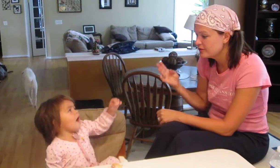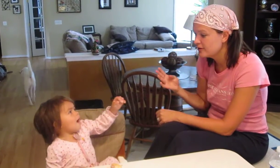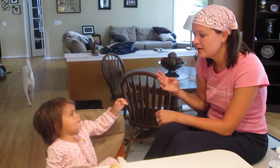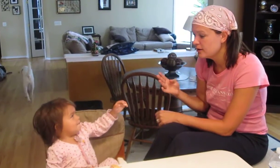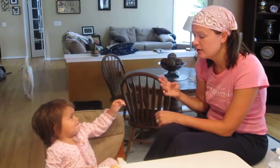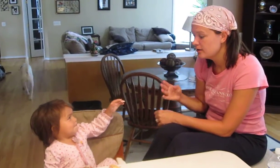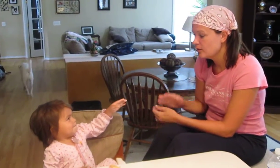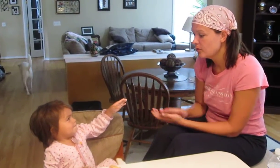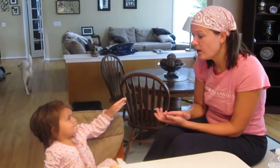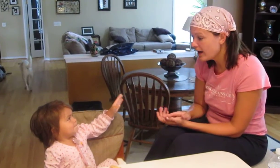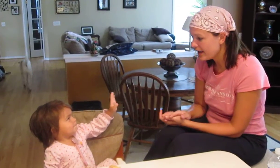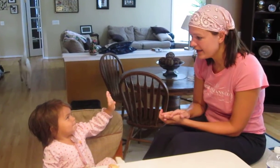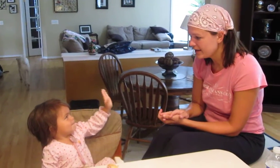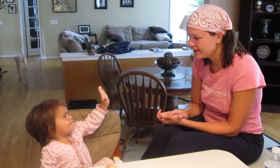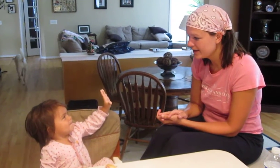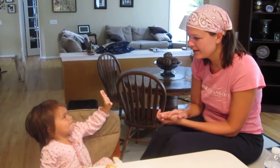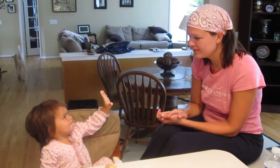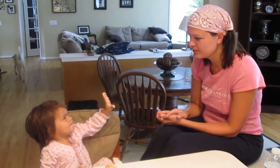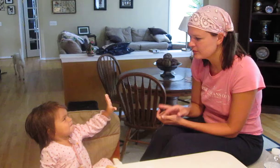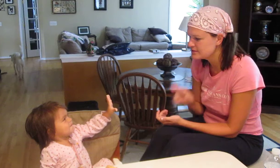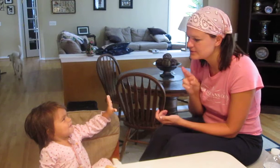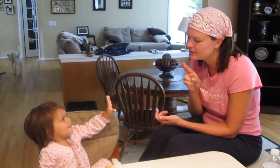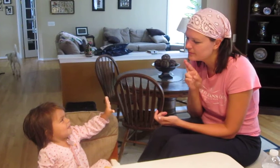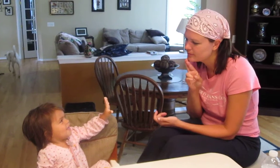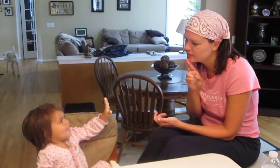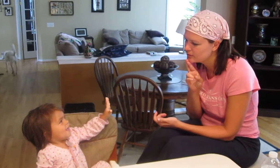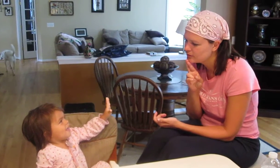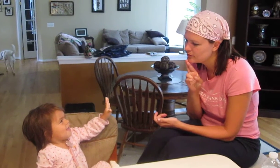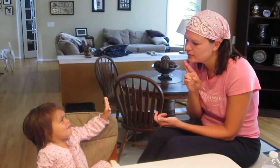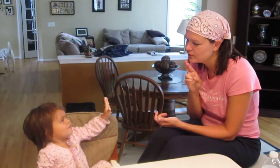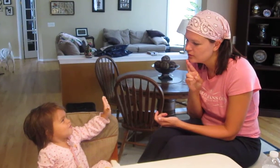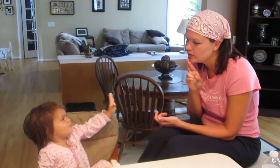Stop! Why? Stop. What's this one?